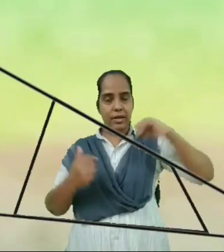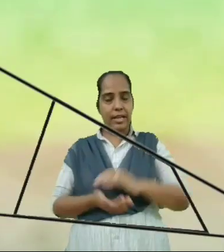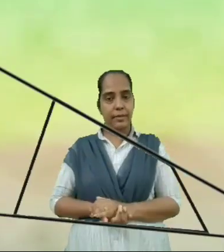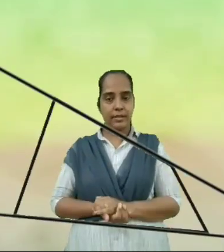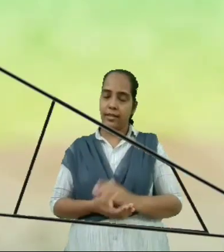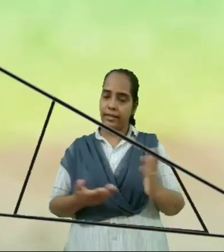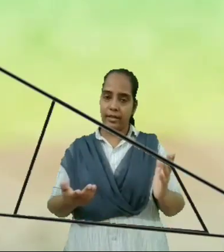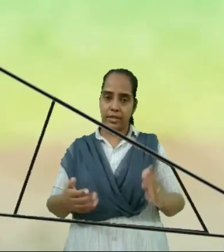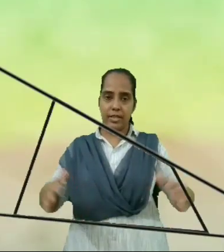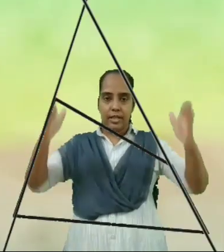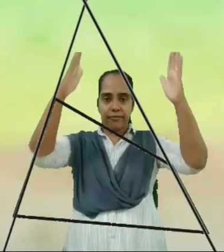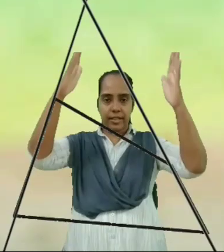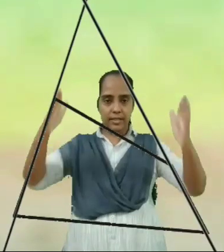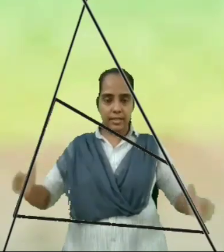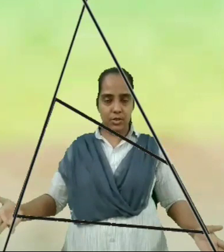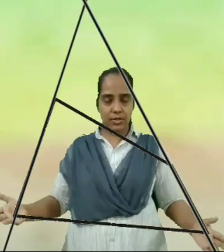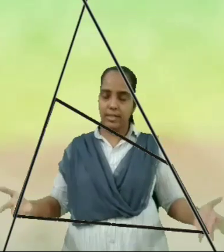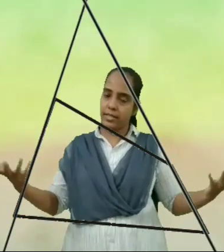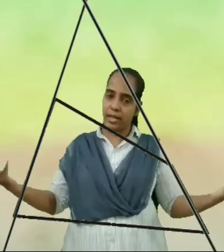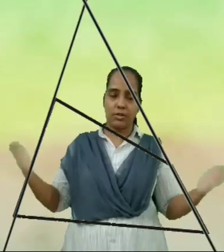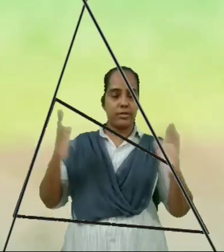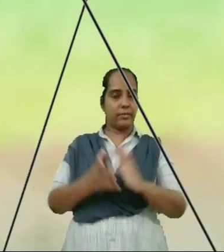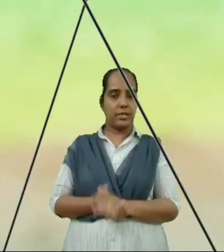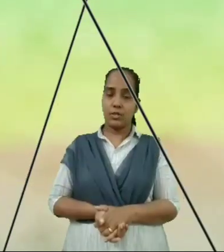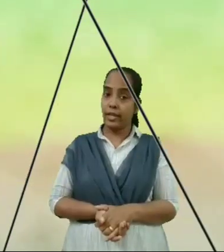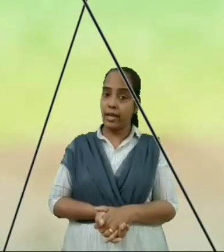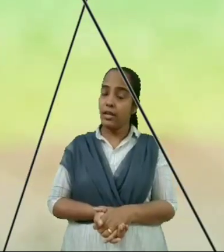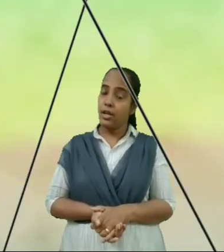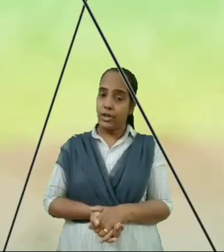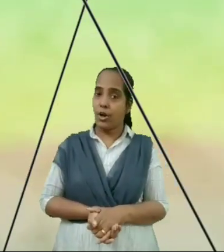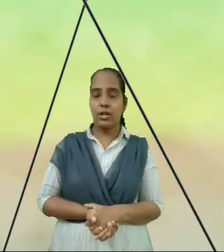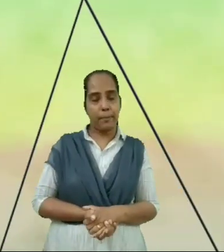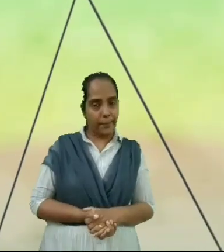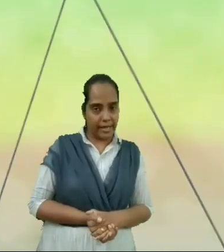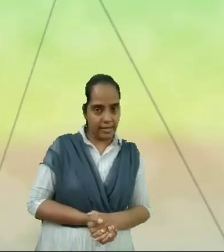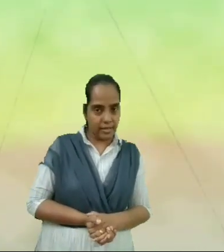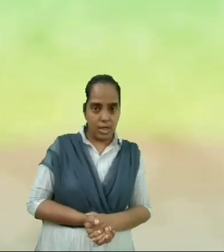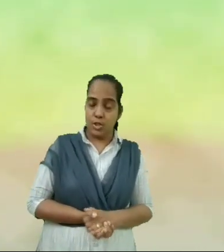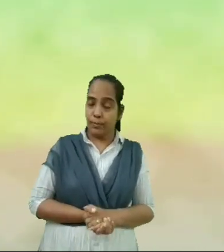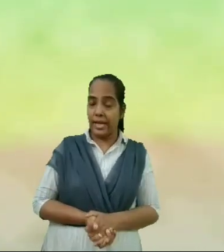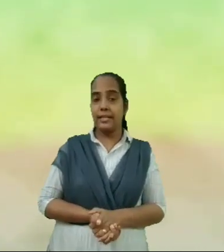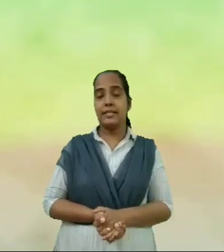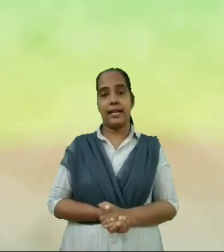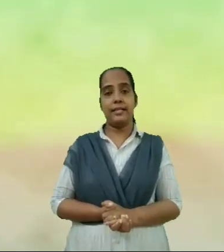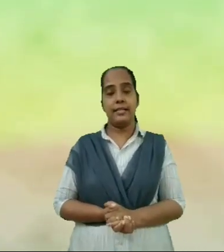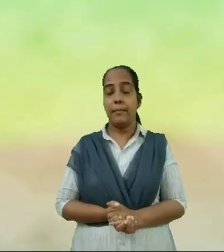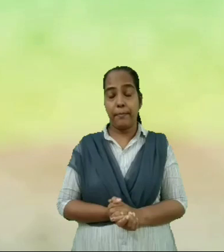will happen? They'll meet. If I extend these two sides, then also they'll meet. So they are not parallel. So parallel sides,